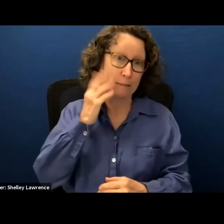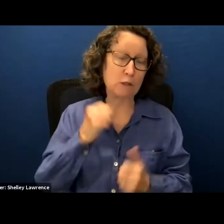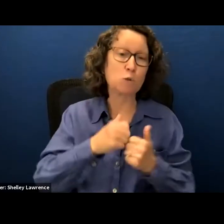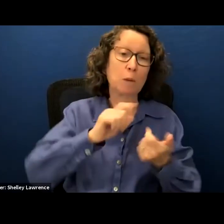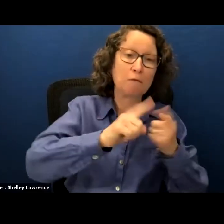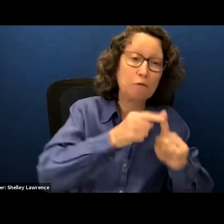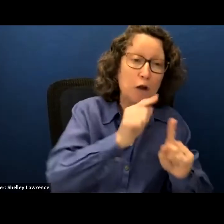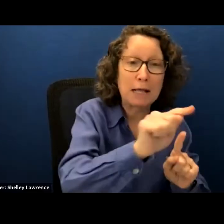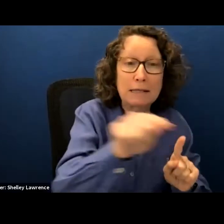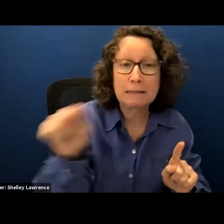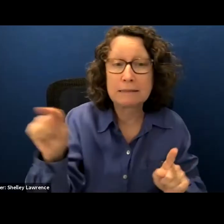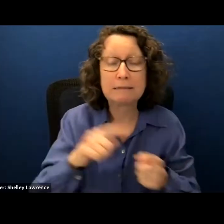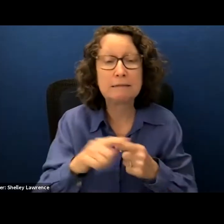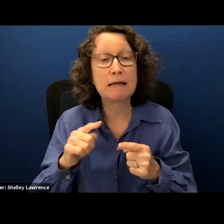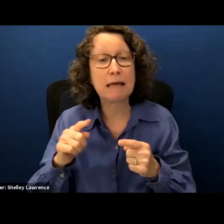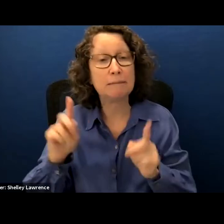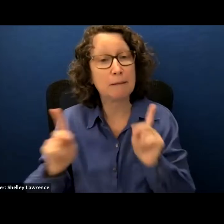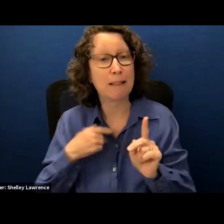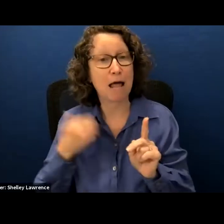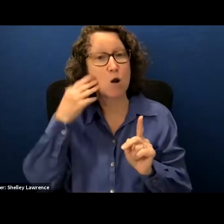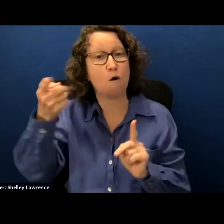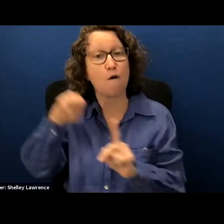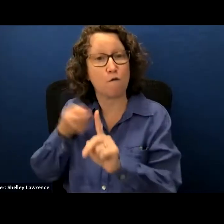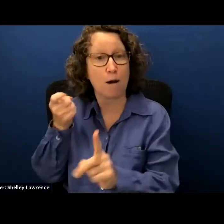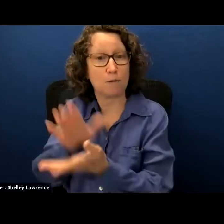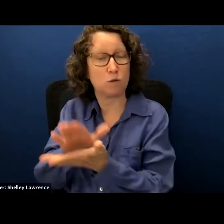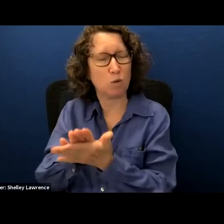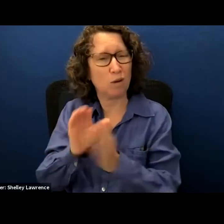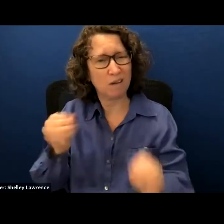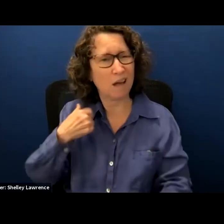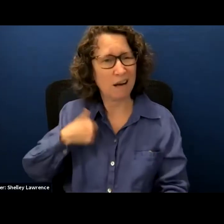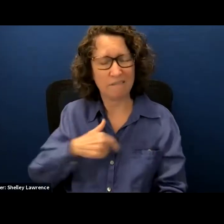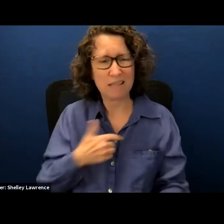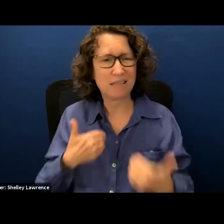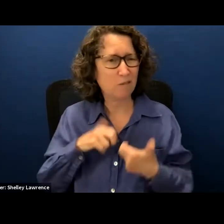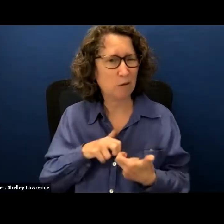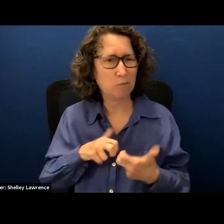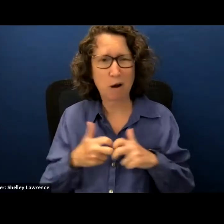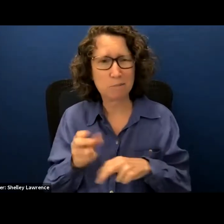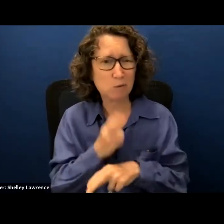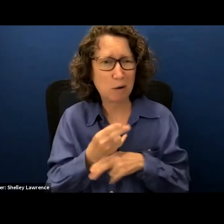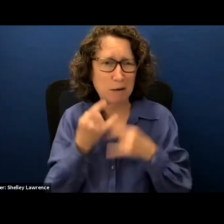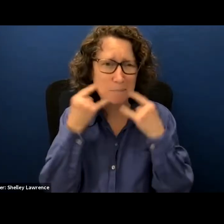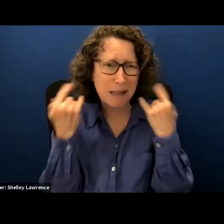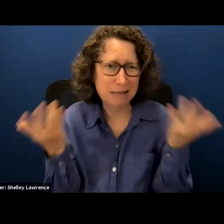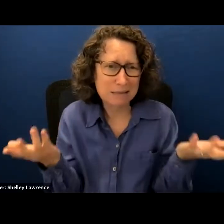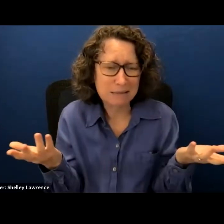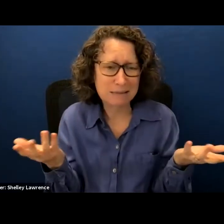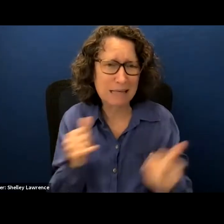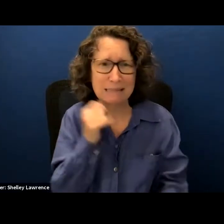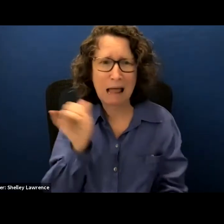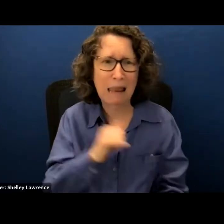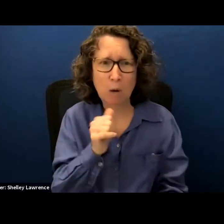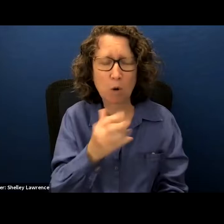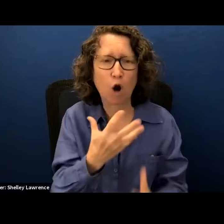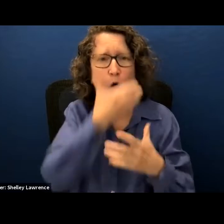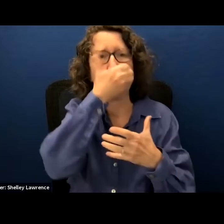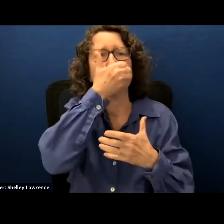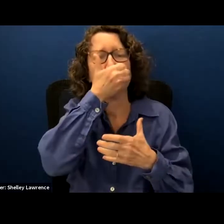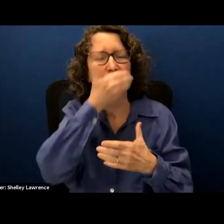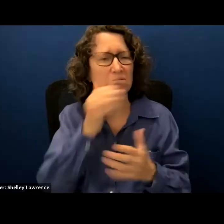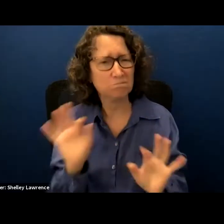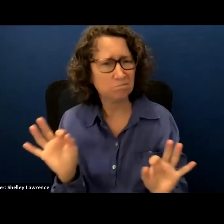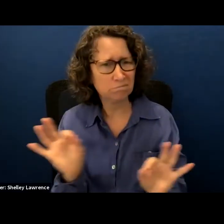friends and acquaintances at school, none of us have problems wearing masks. It's not like we're suffocating ourselves. They're just